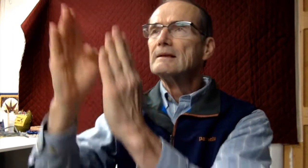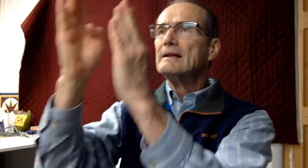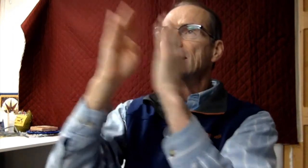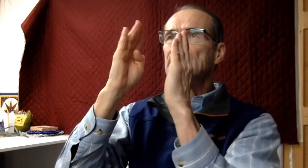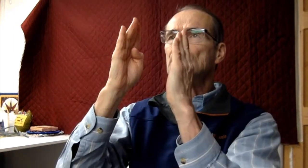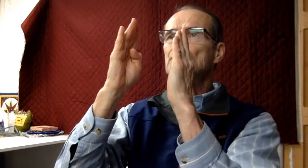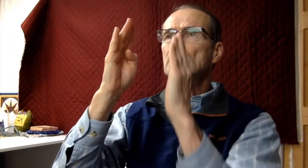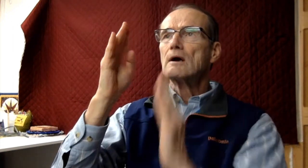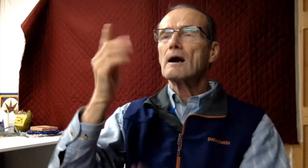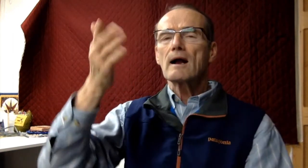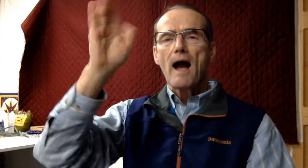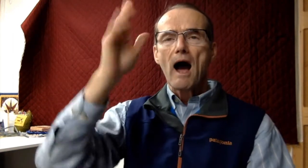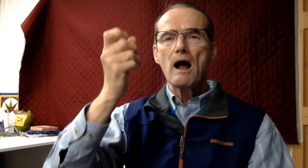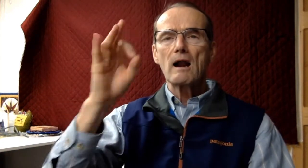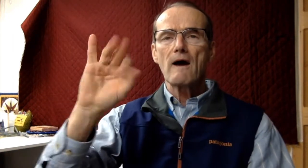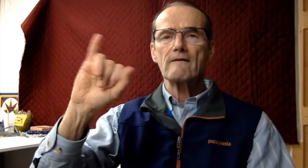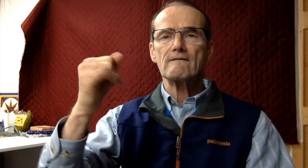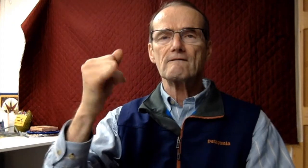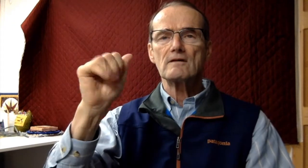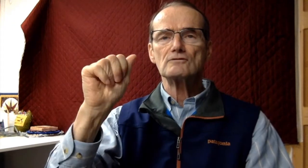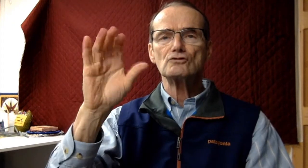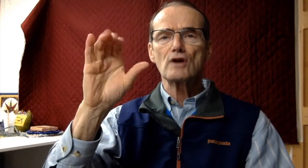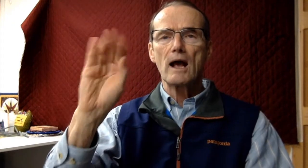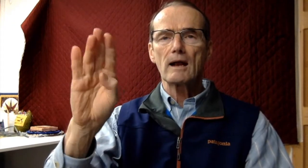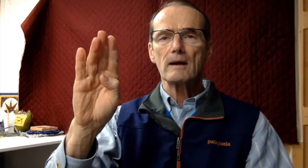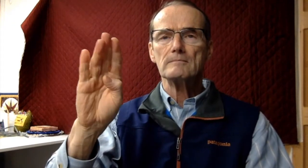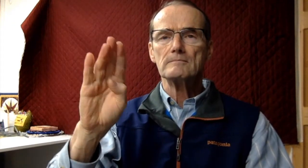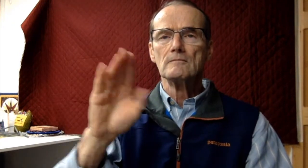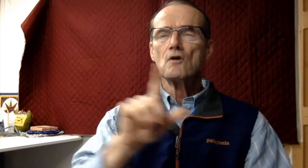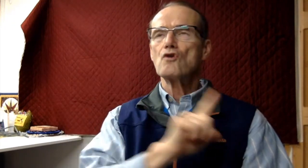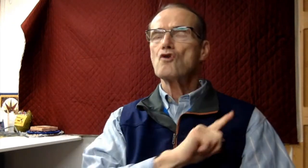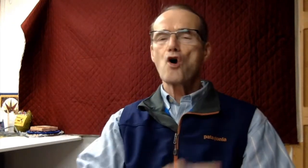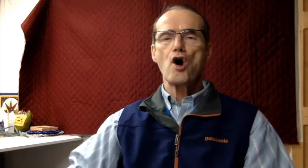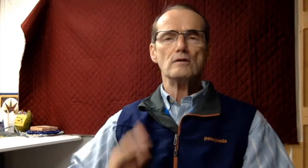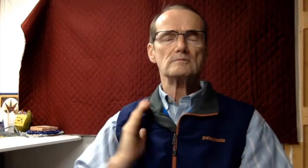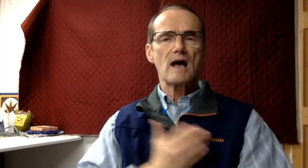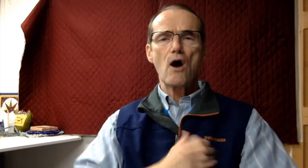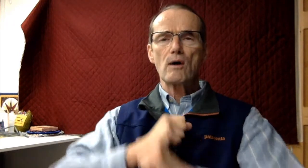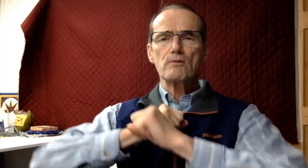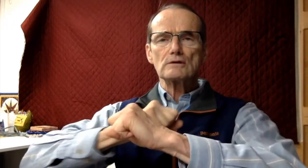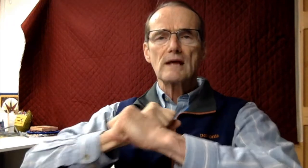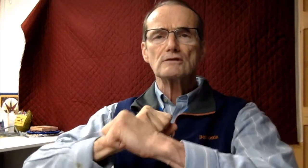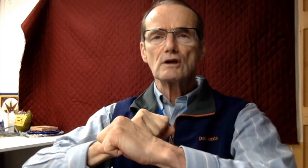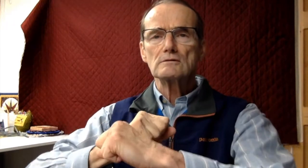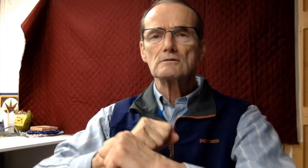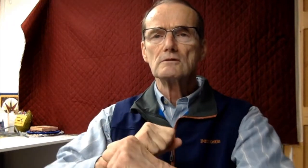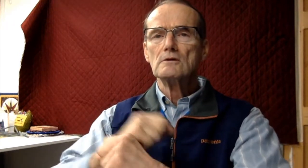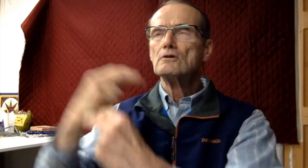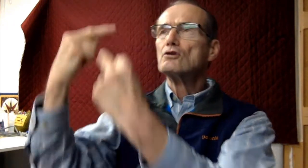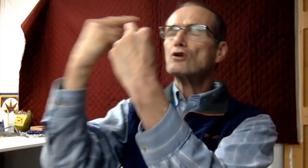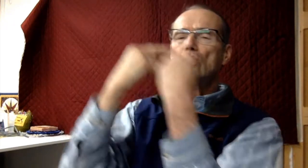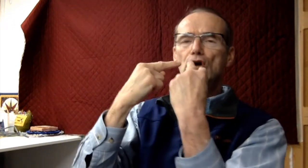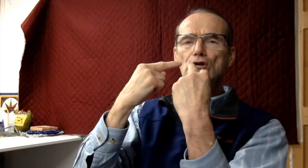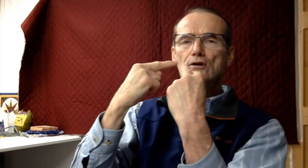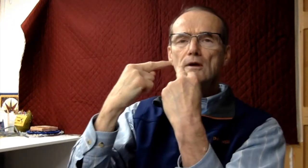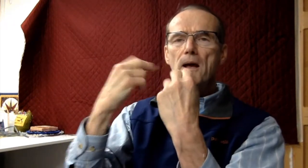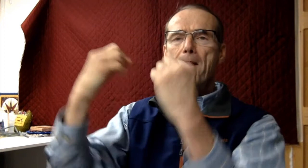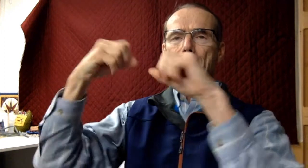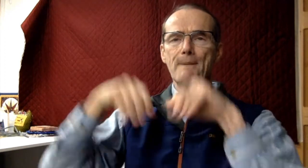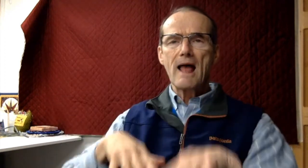prayer. Hearken, O God of Jacob. O God, behold our shield, and look